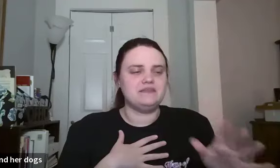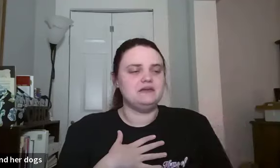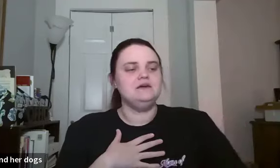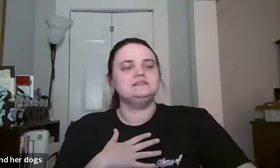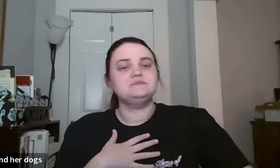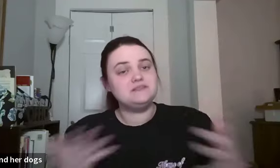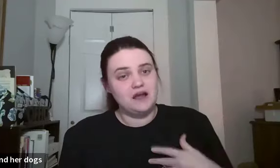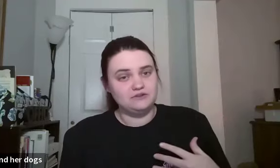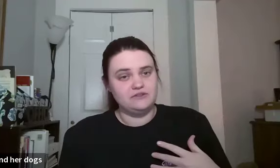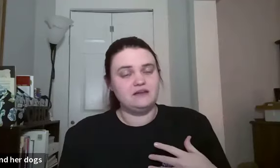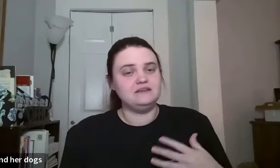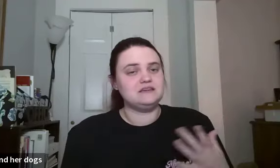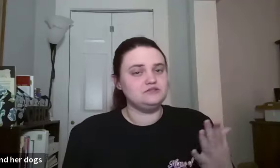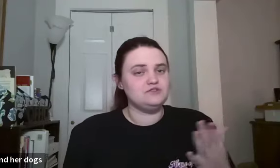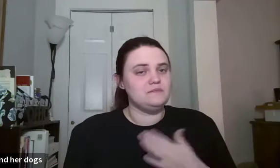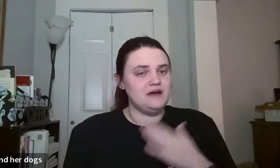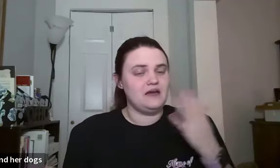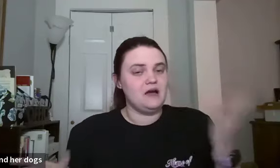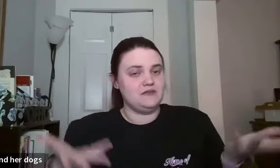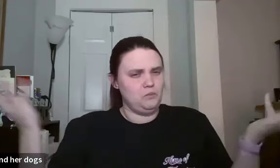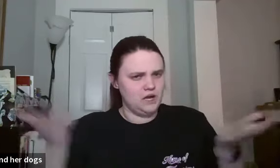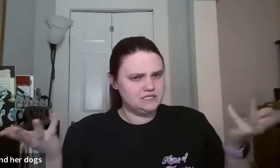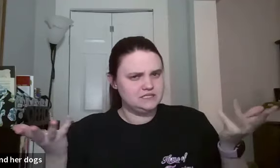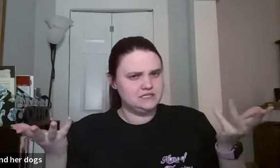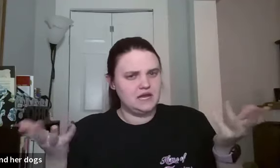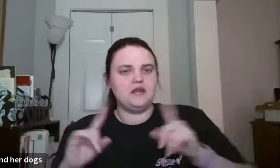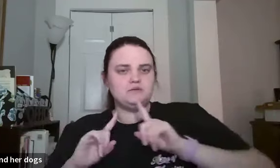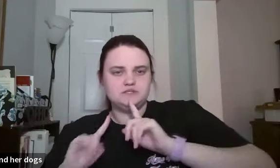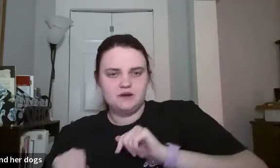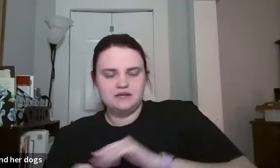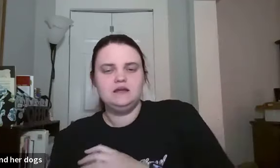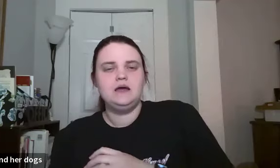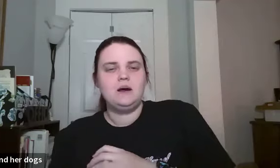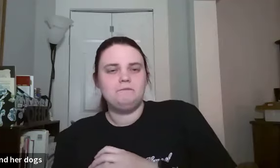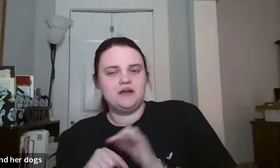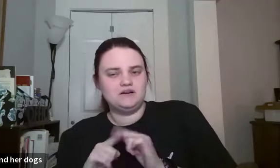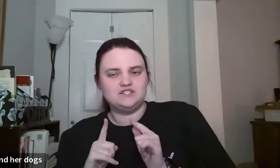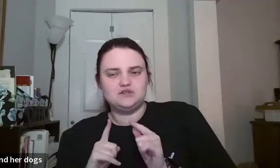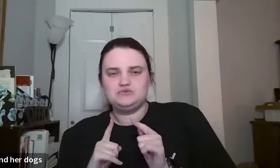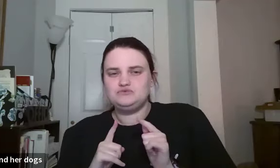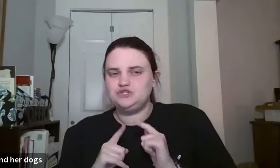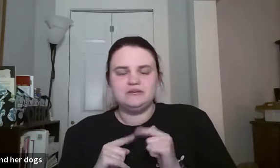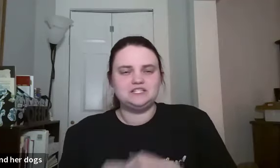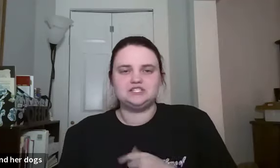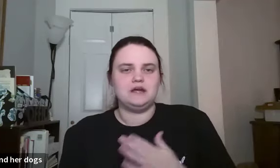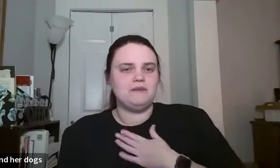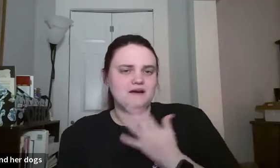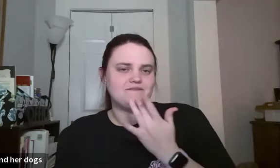they, sometimes even I'll do that, is I'll do that what, and then I'll respond. but also doing it just straight, my